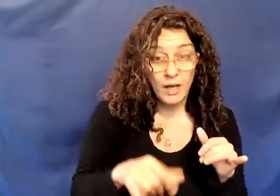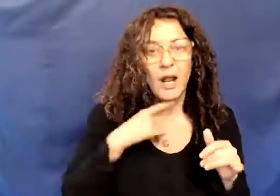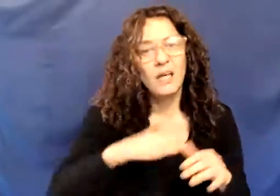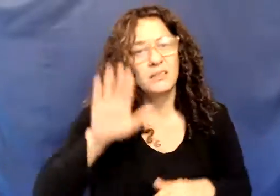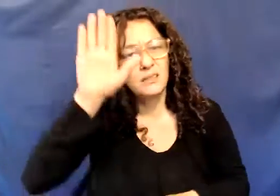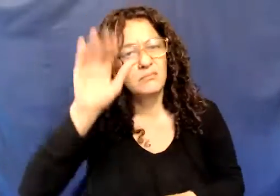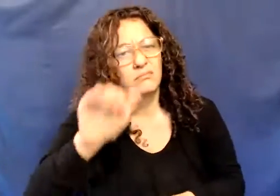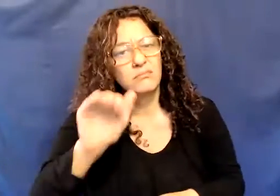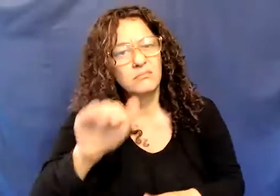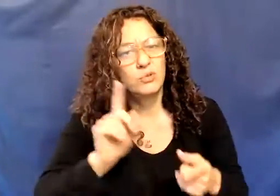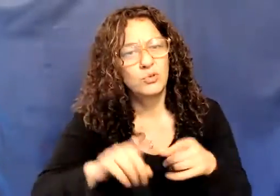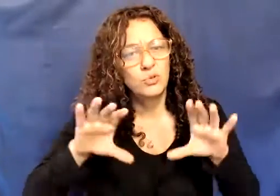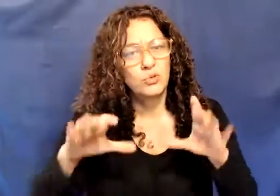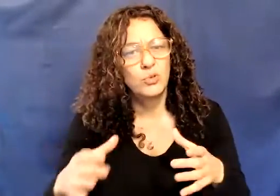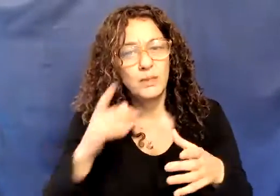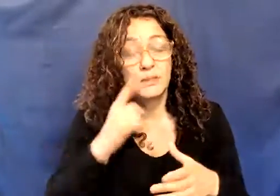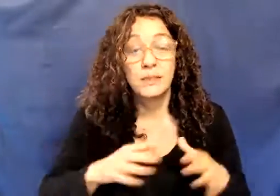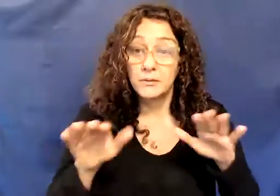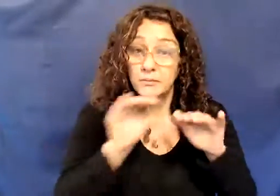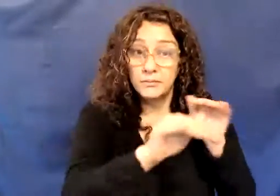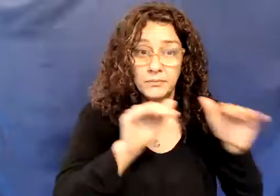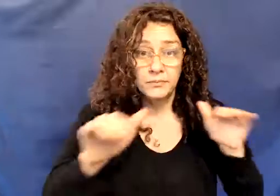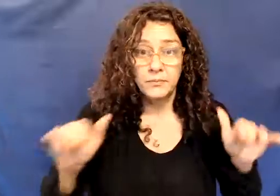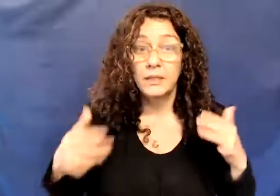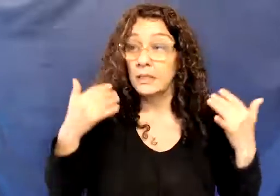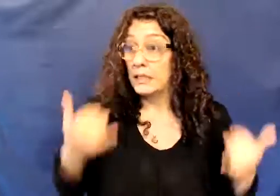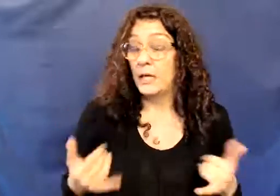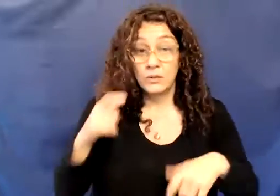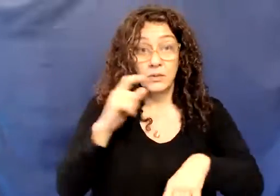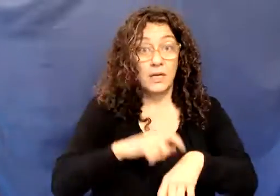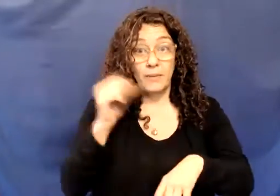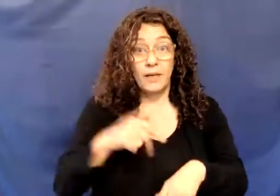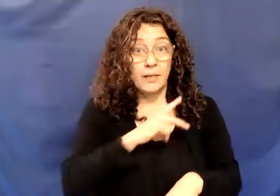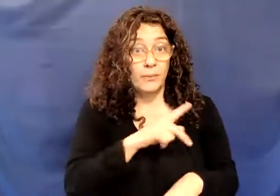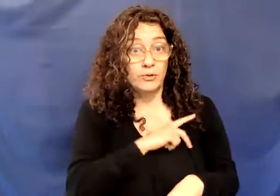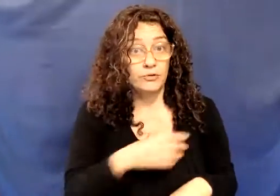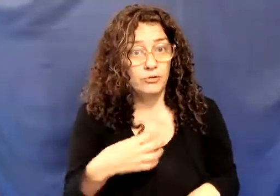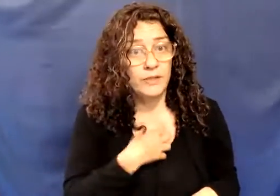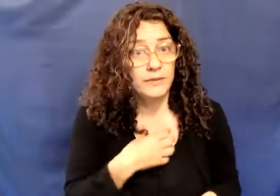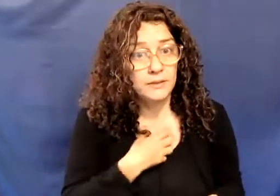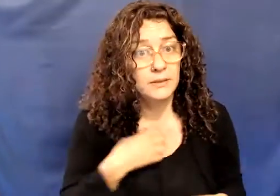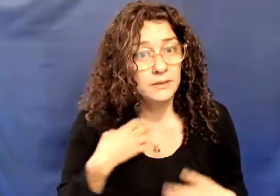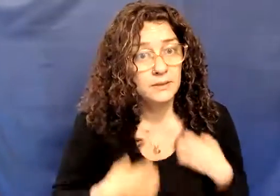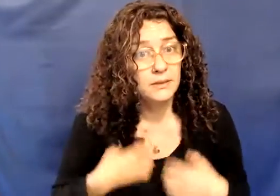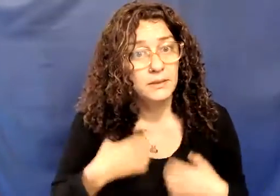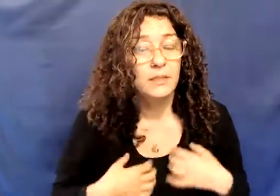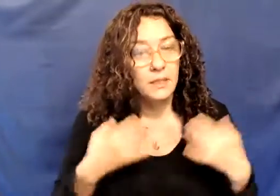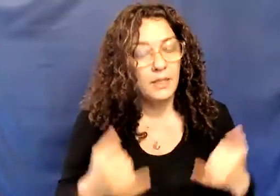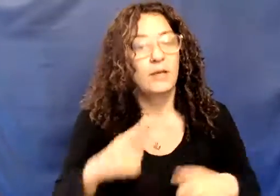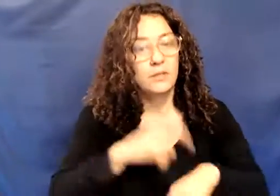time if you would like to bring up any personal grievances you might have. Let's hear it.